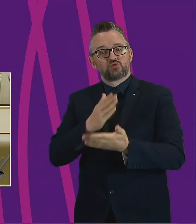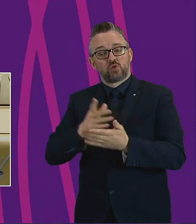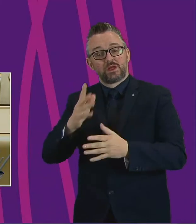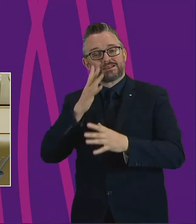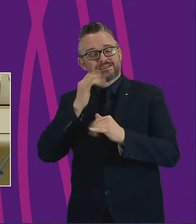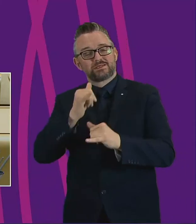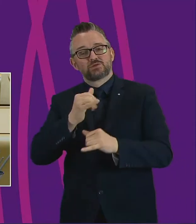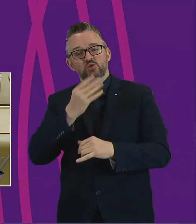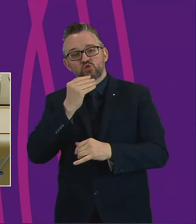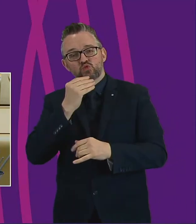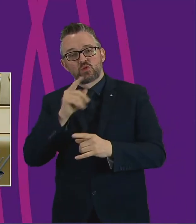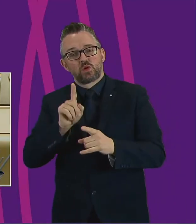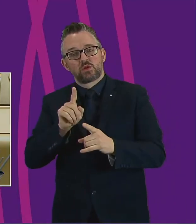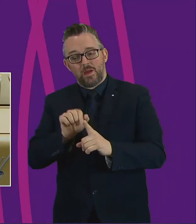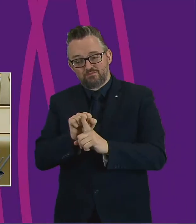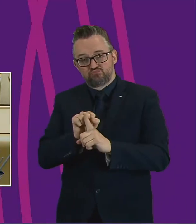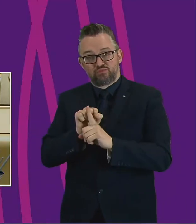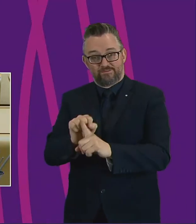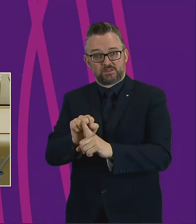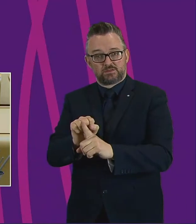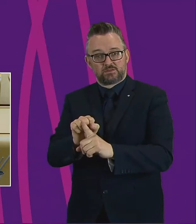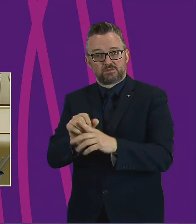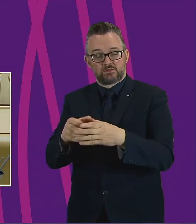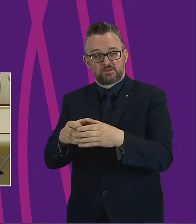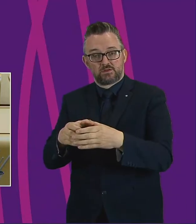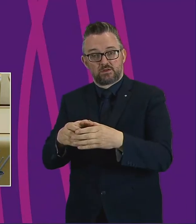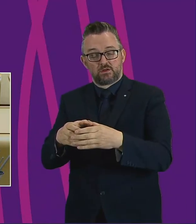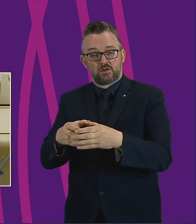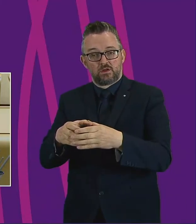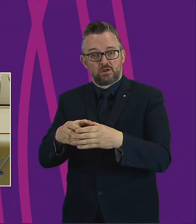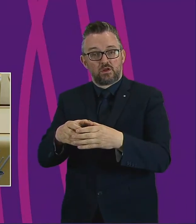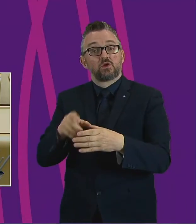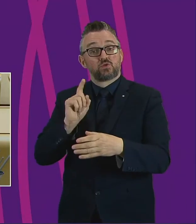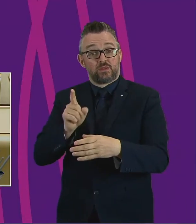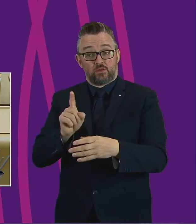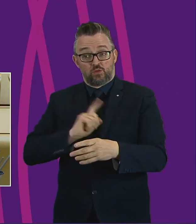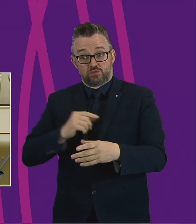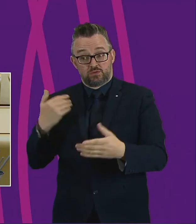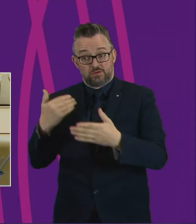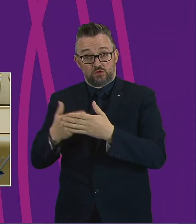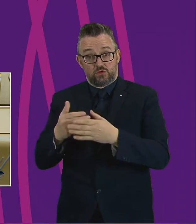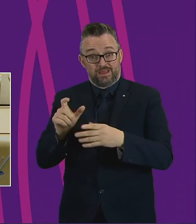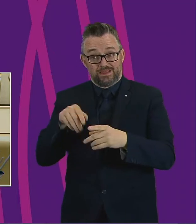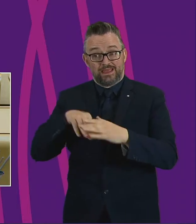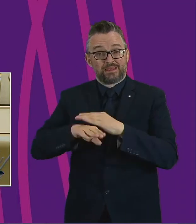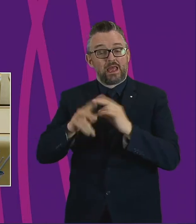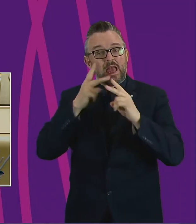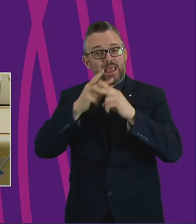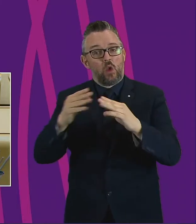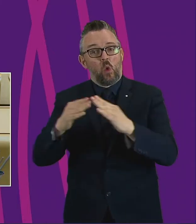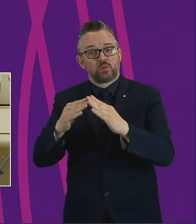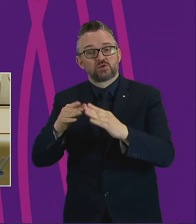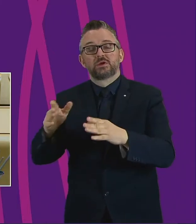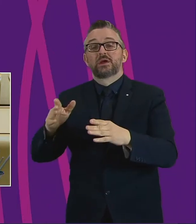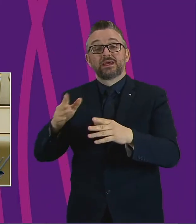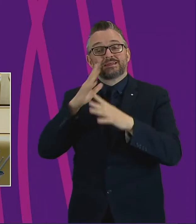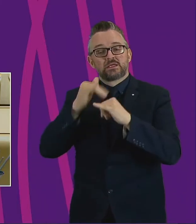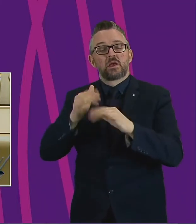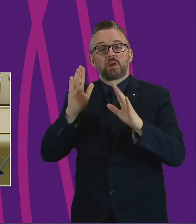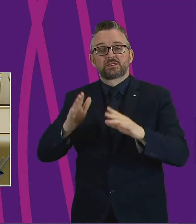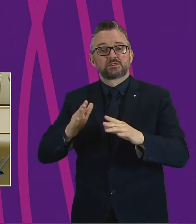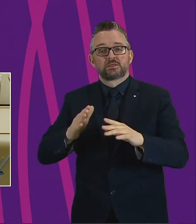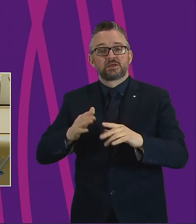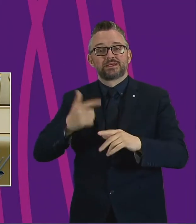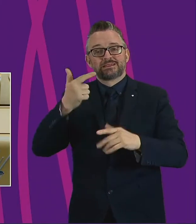of prevention and precaution, then it is, as we are doing in care homes, a test that you have to keep repeating